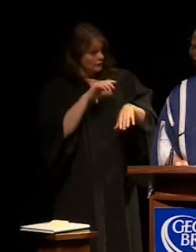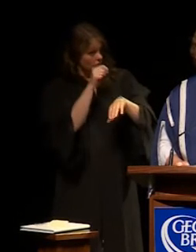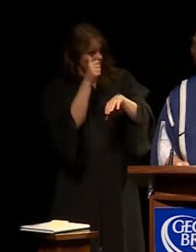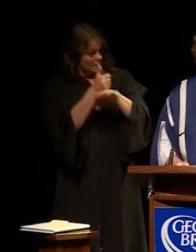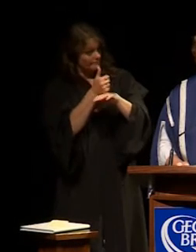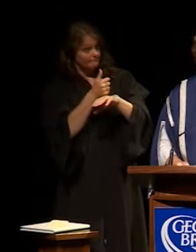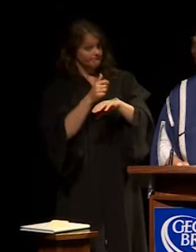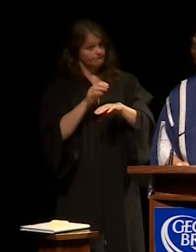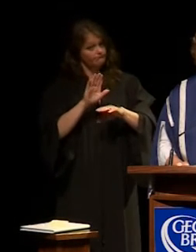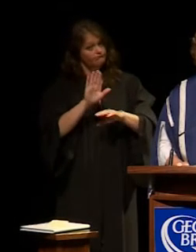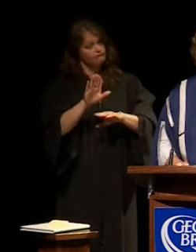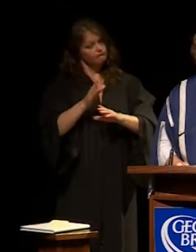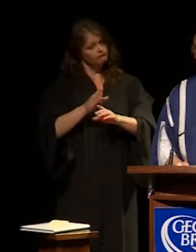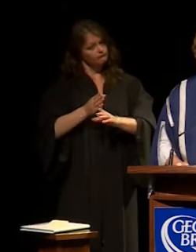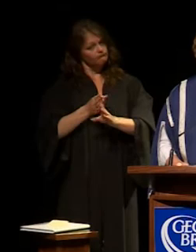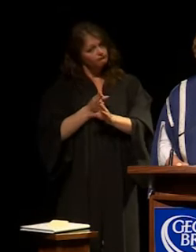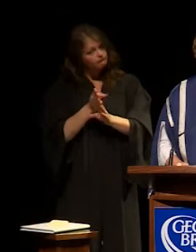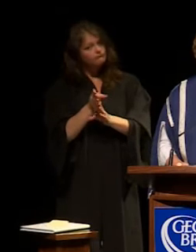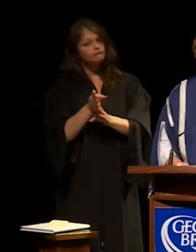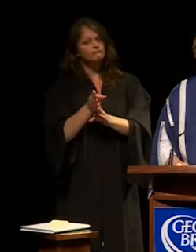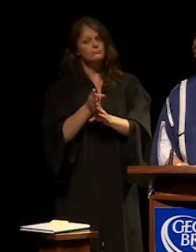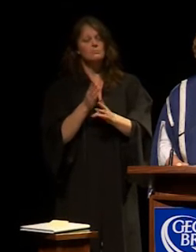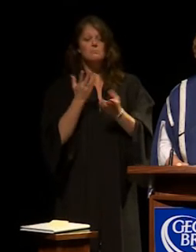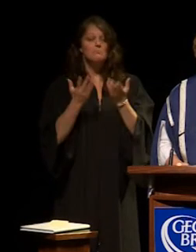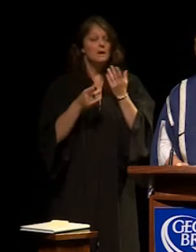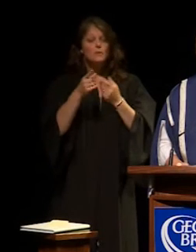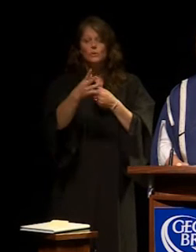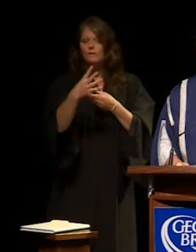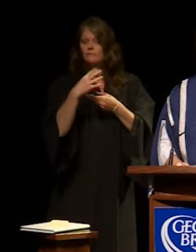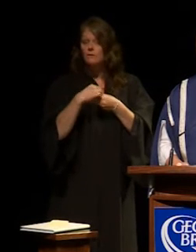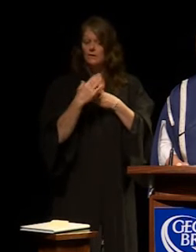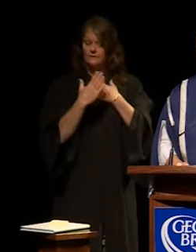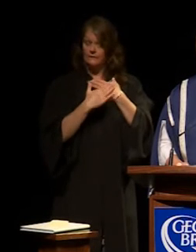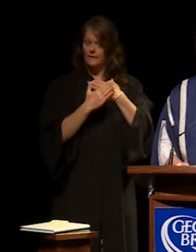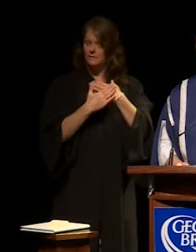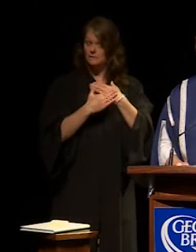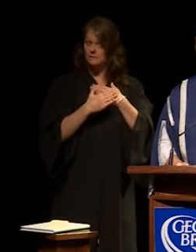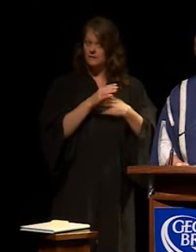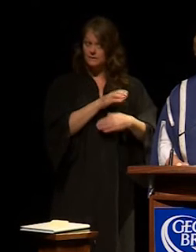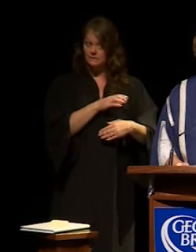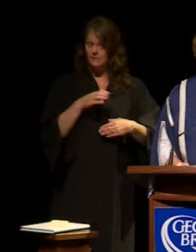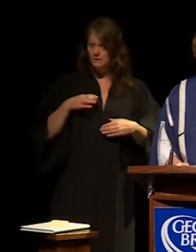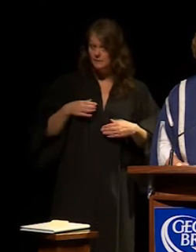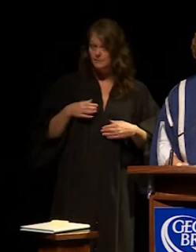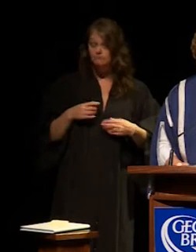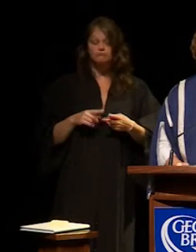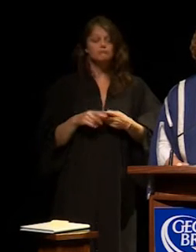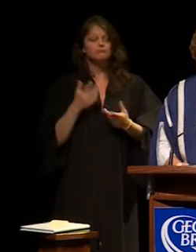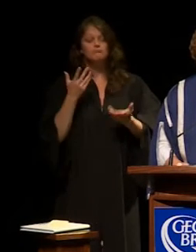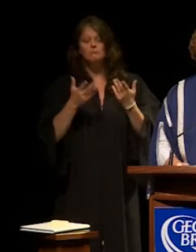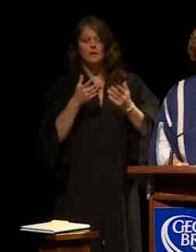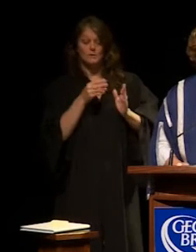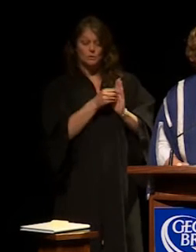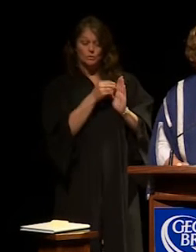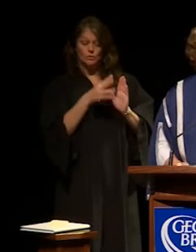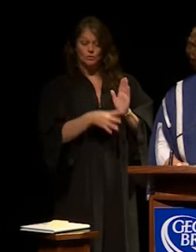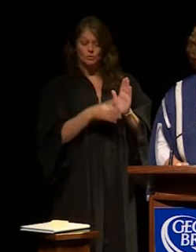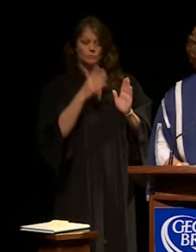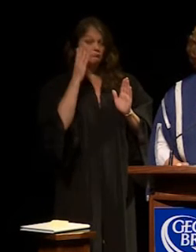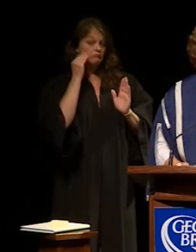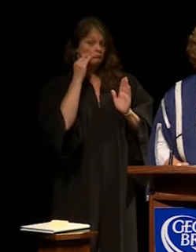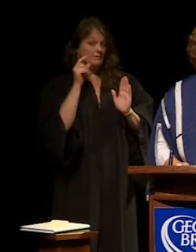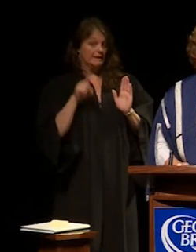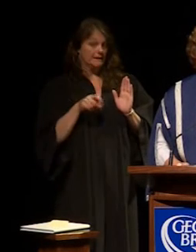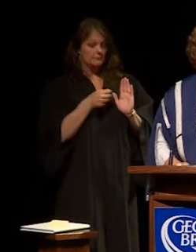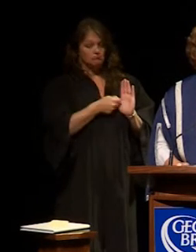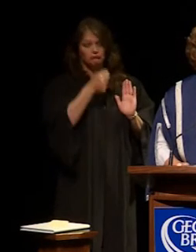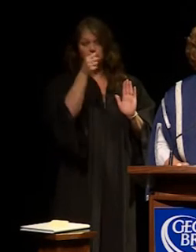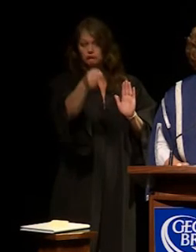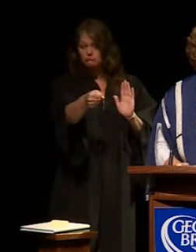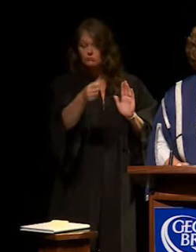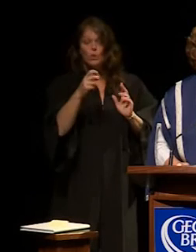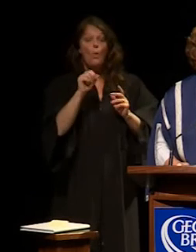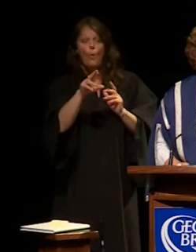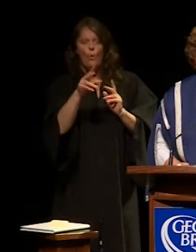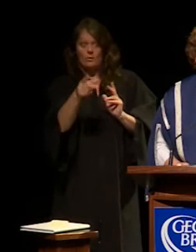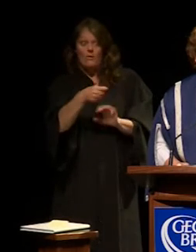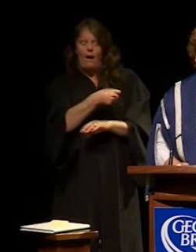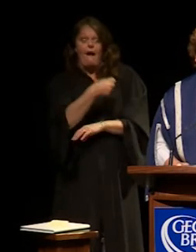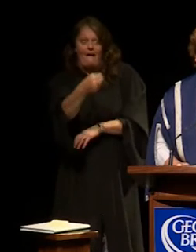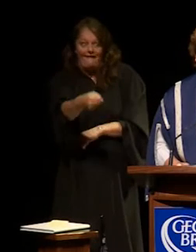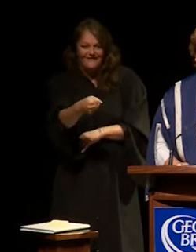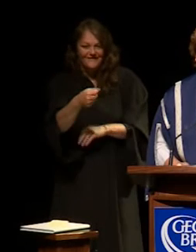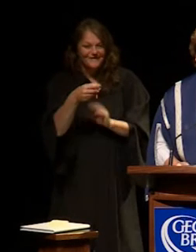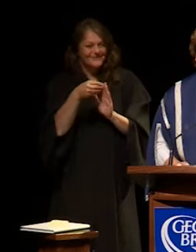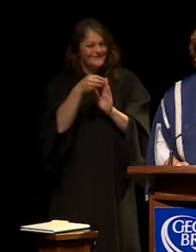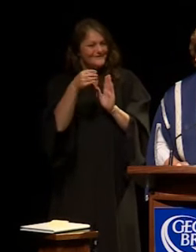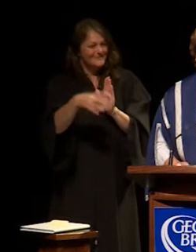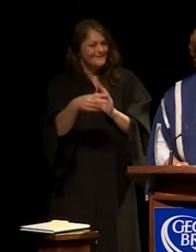consider joining a program advisory committee, hosting a student for a field placement, hiring a graduate, or supporting the